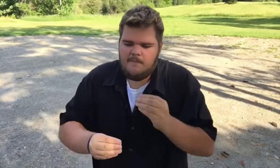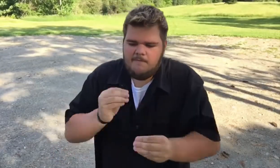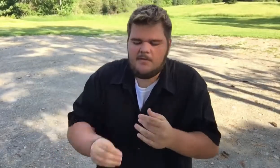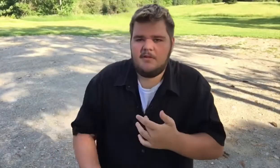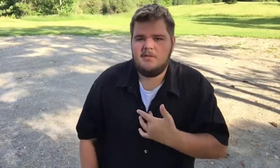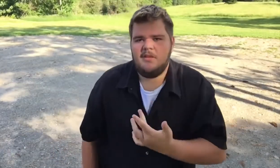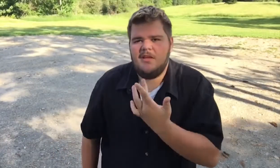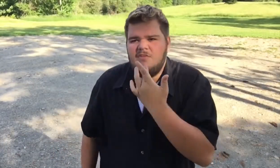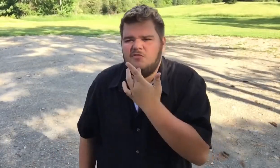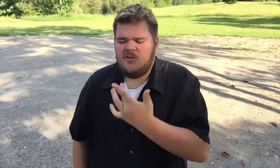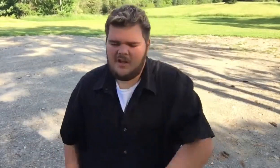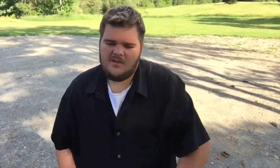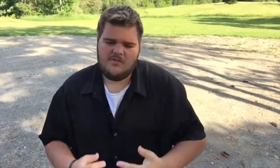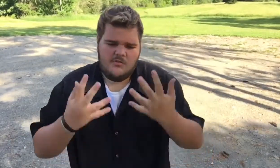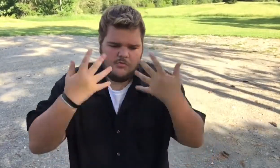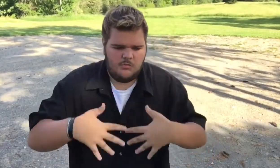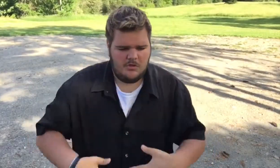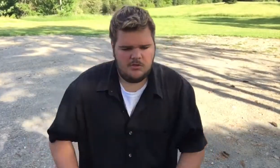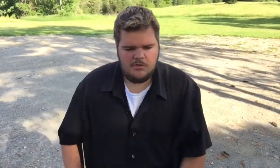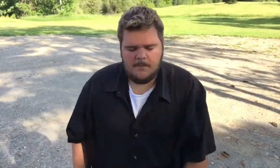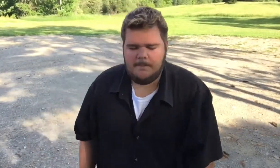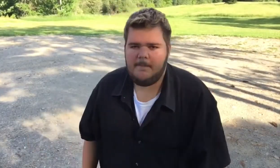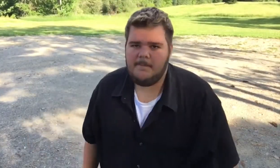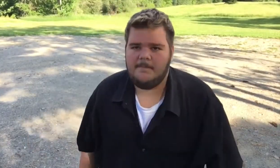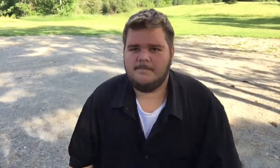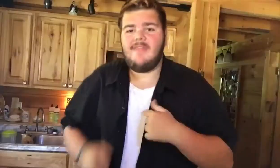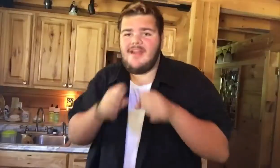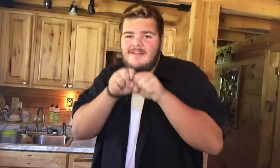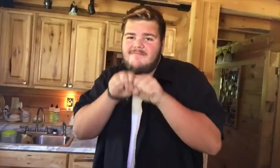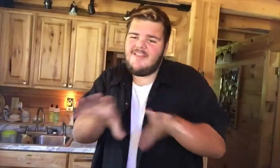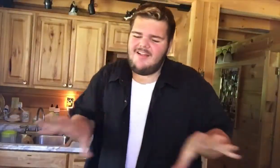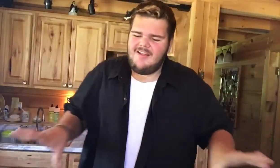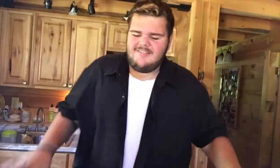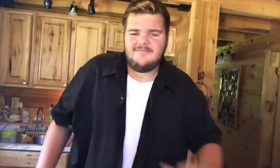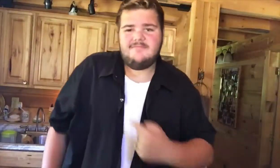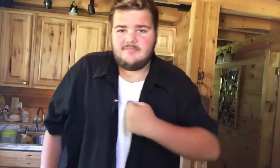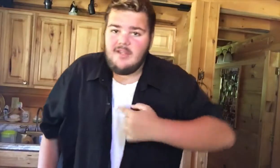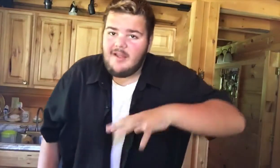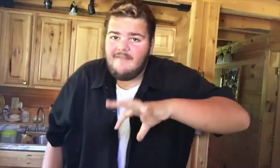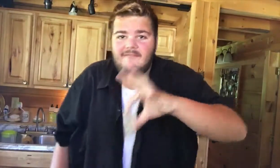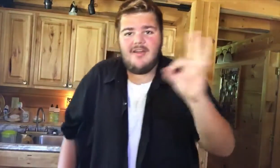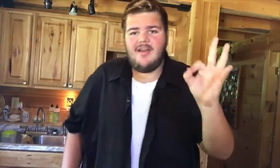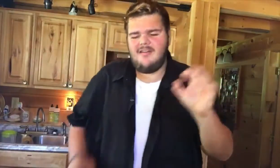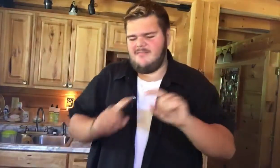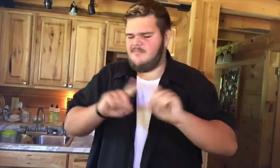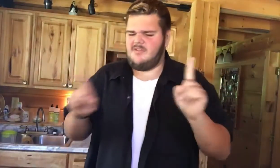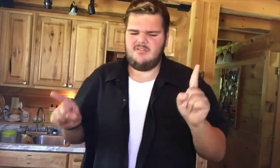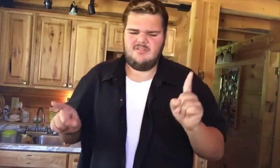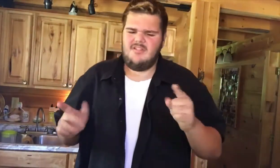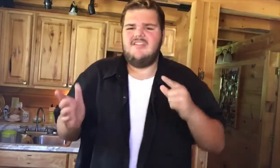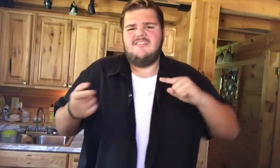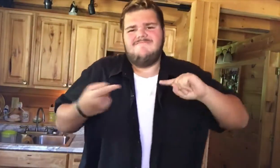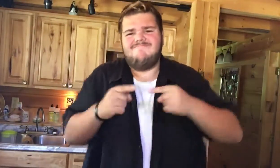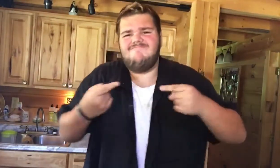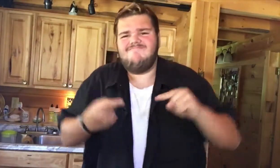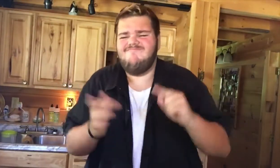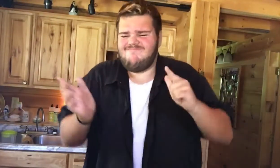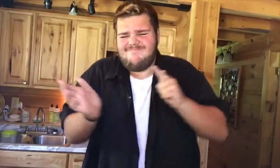won't fix, I'd rather weep. I'm lost and I'm found, but it's